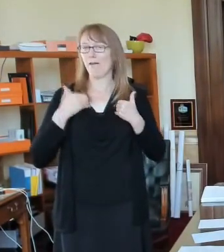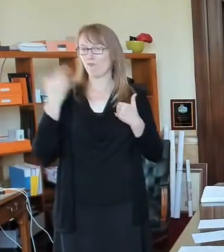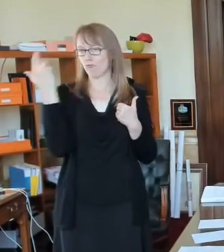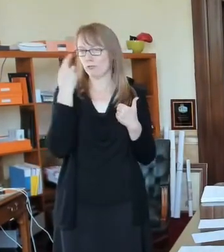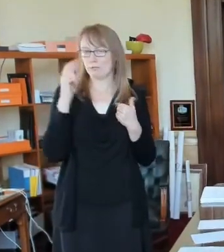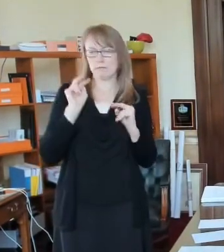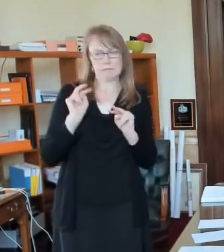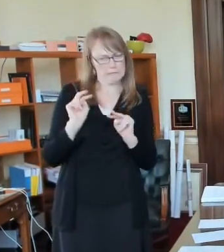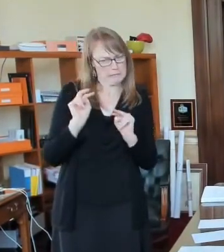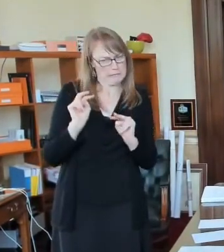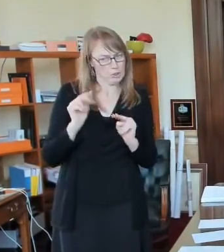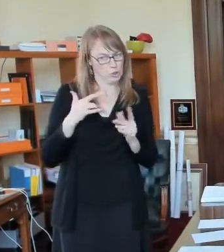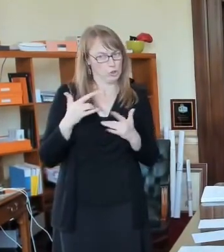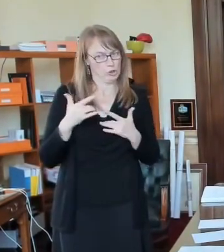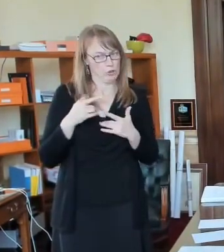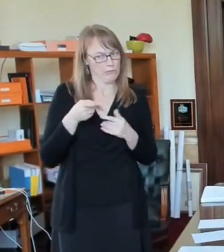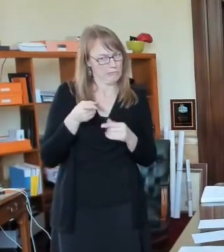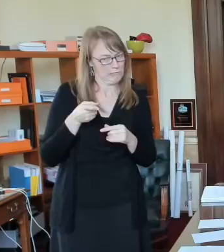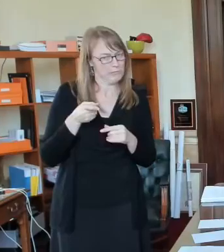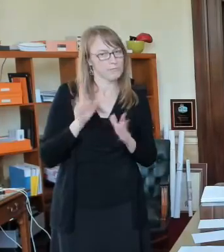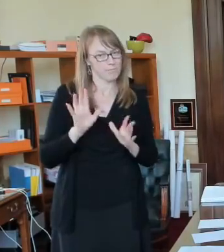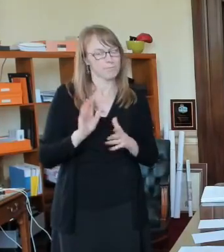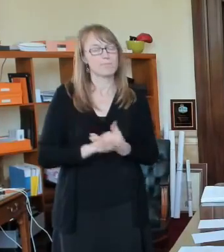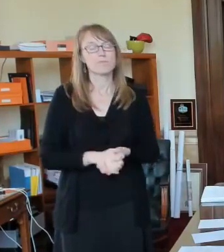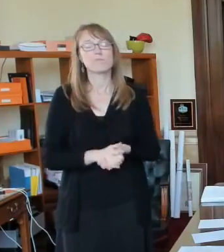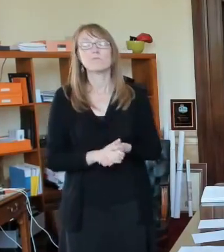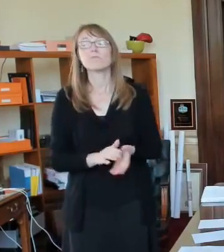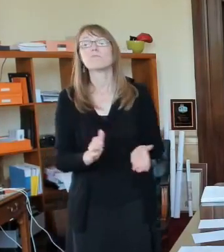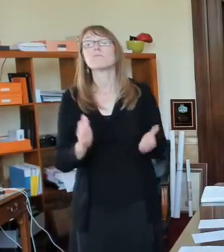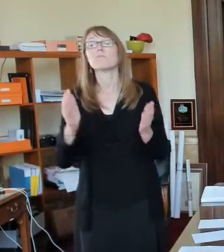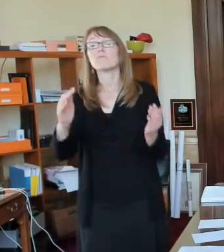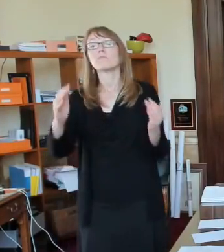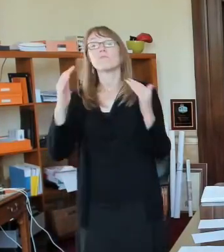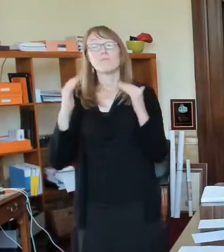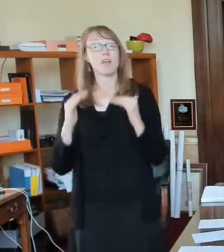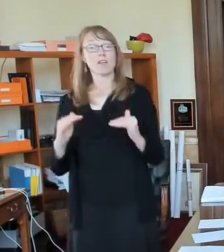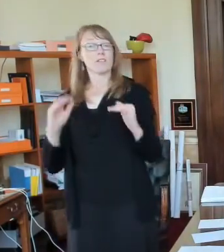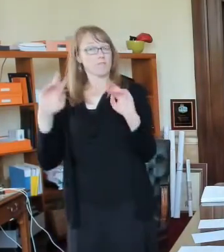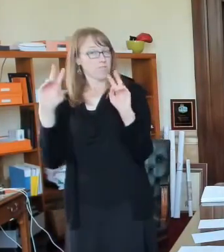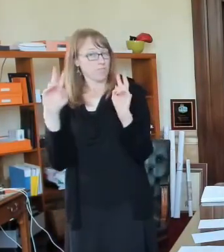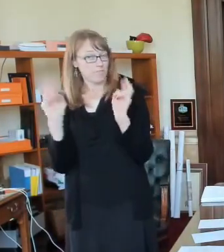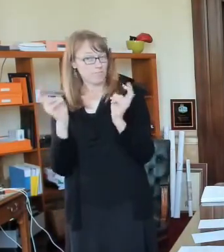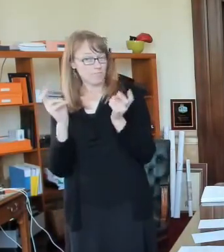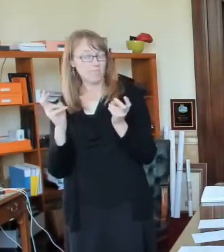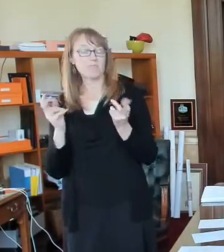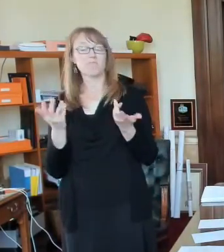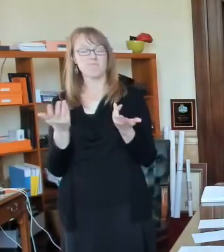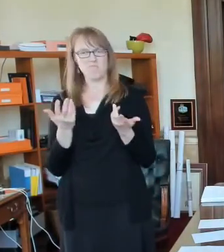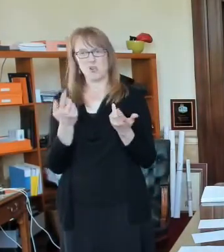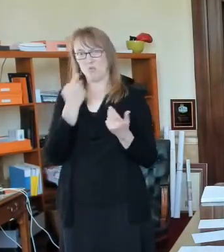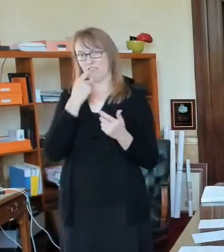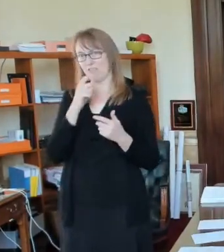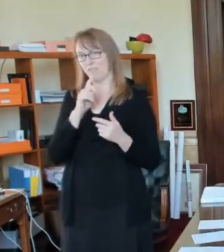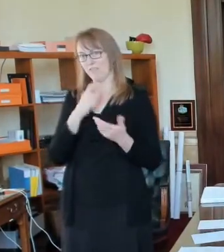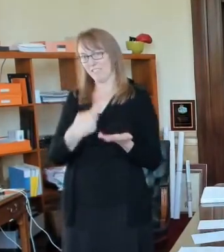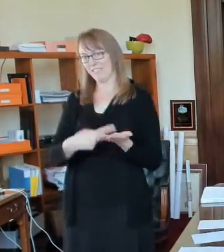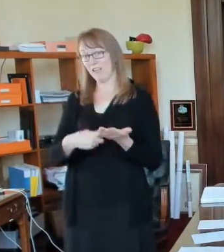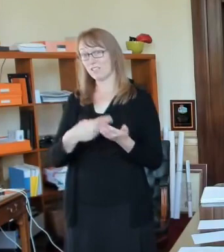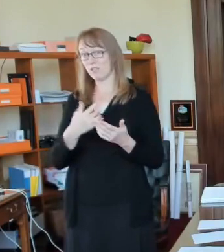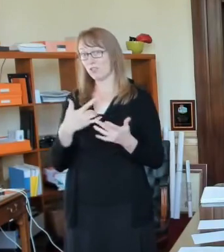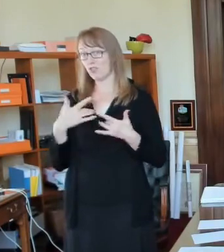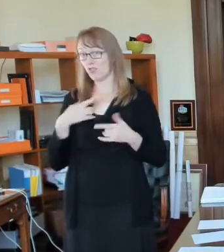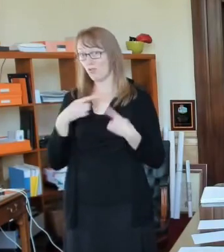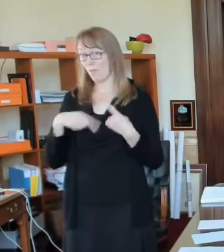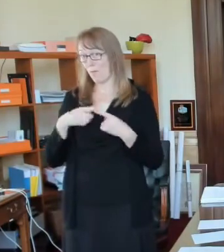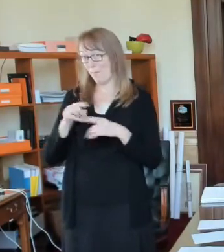want to go from there, because I was talking about, you know, the tremendous effect on business, to talk for just a minute about